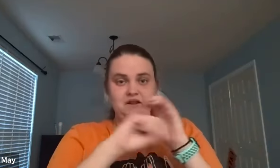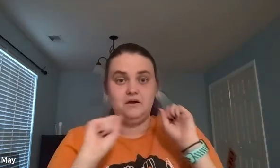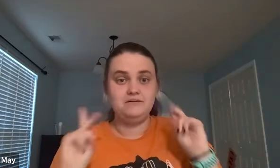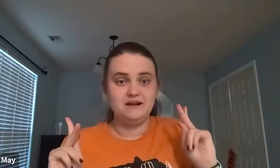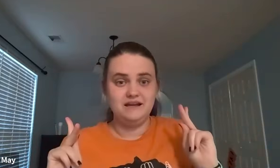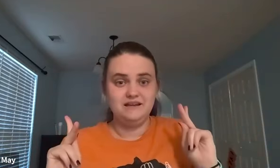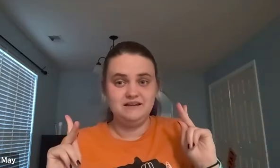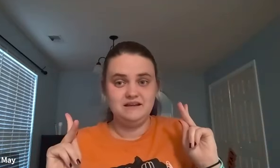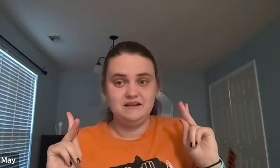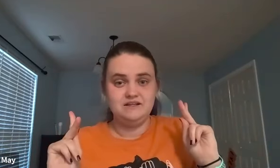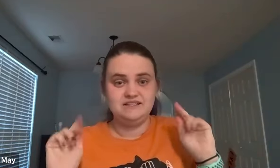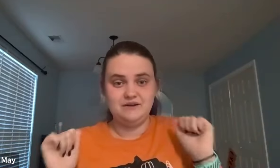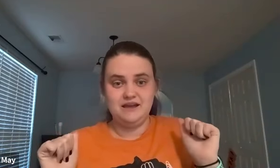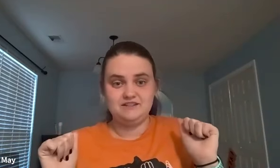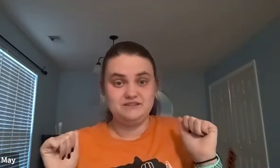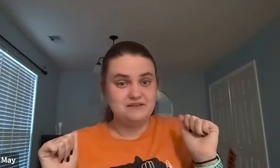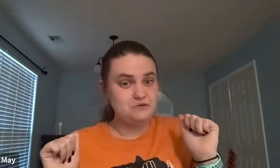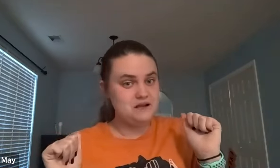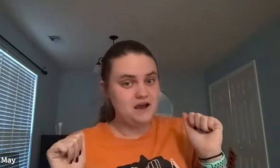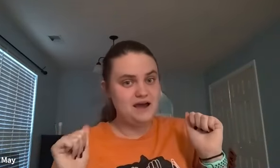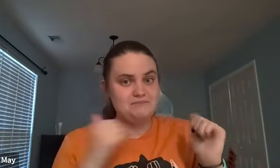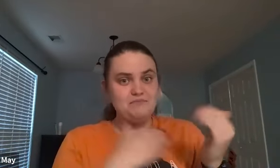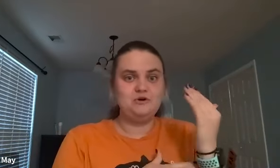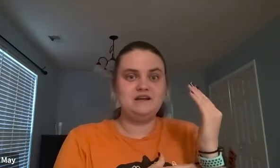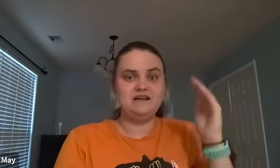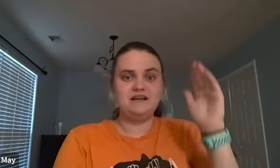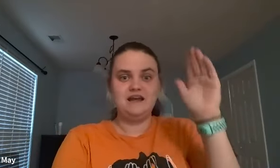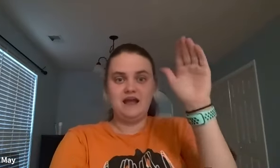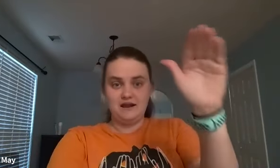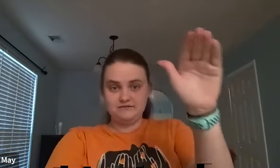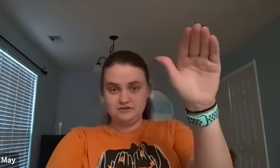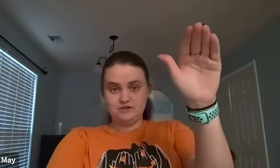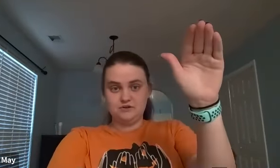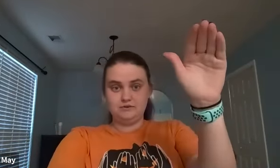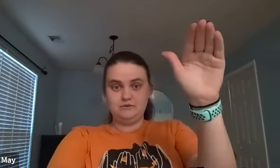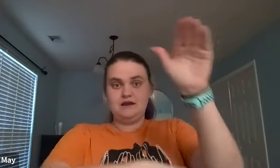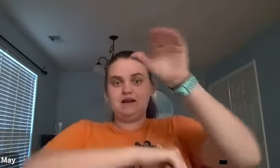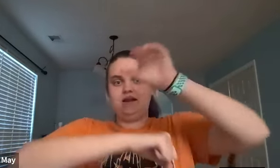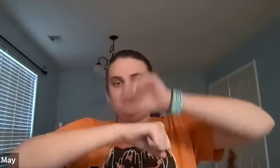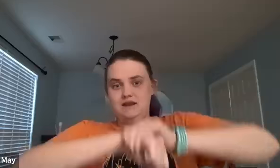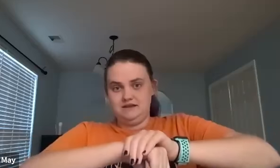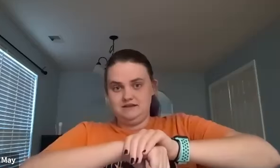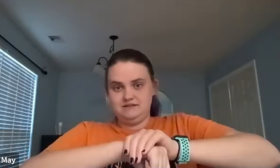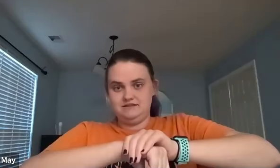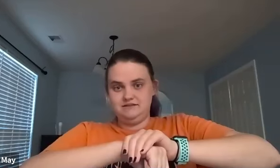All right. Okay, so has everyone got morning, afternoon, night?